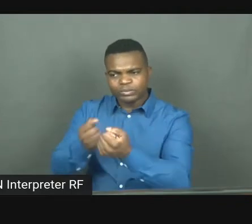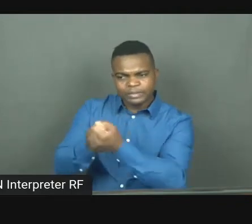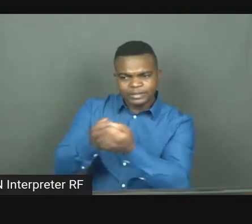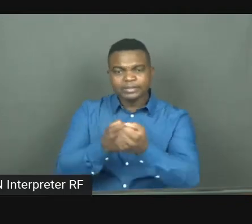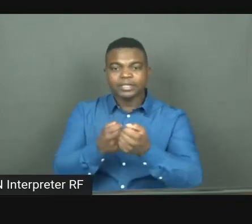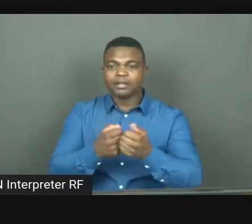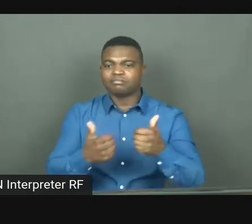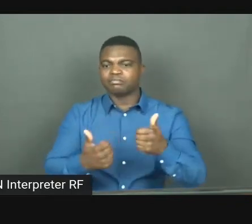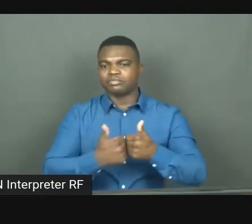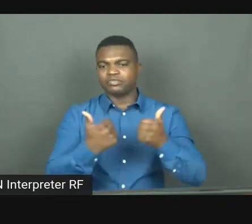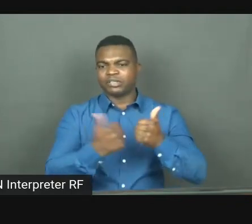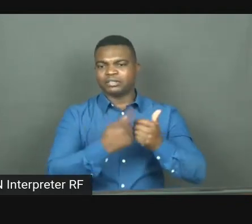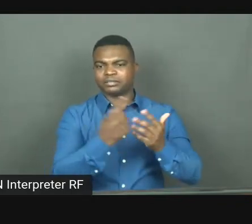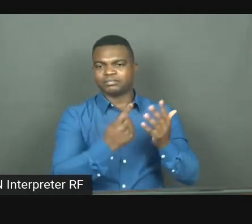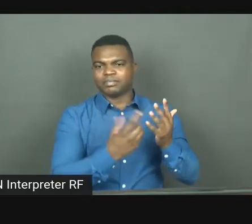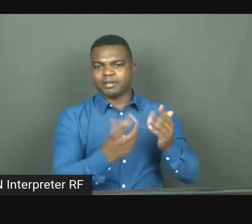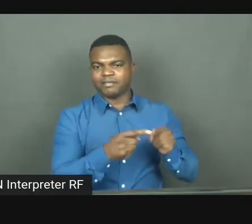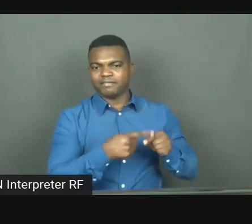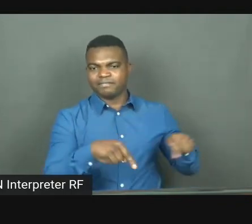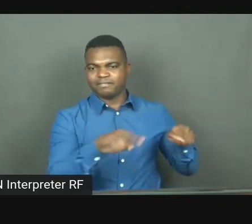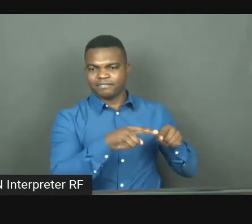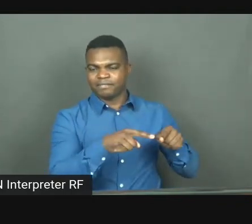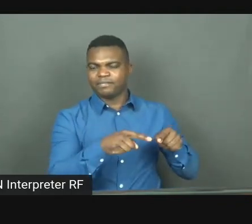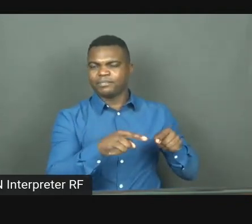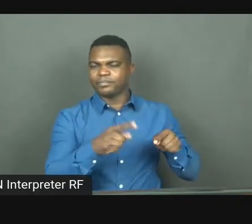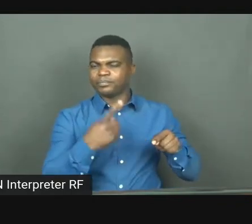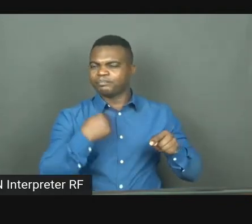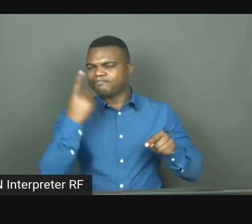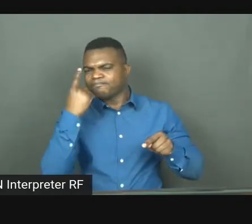For this humanitarian summit in